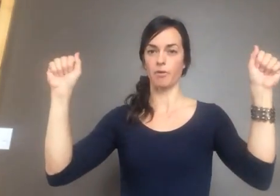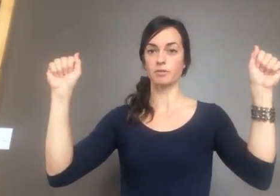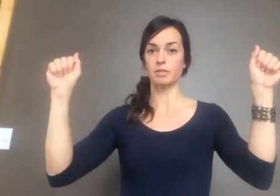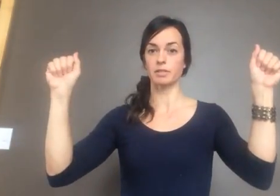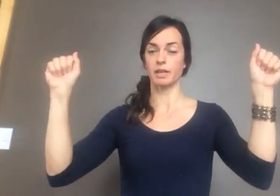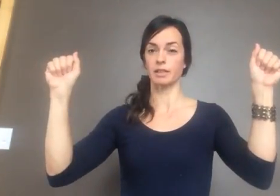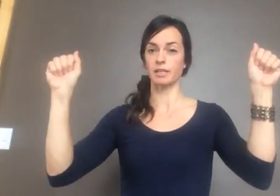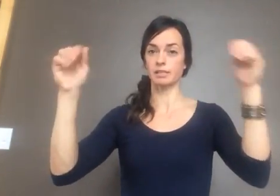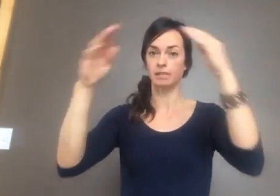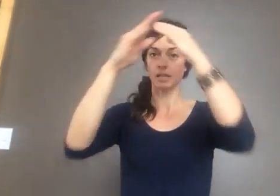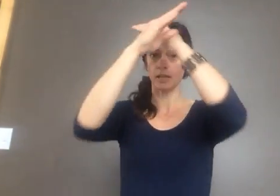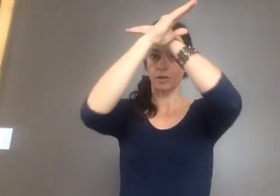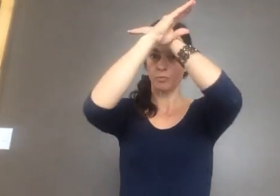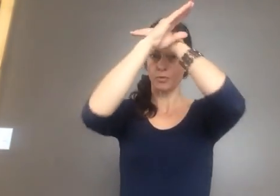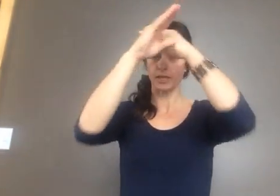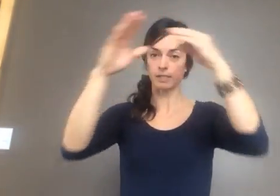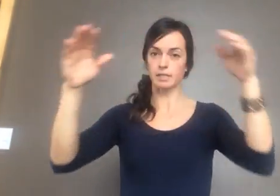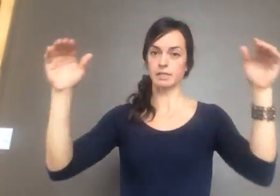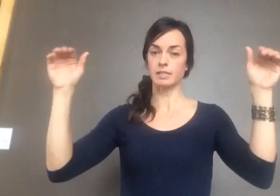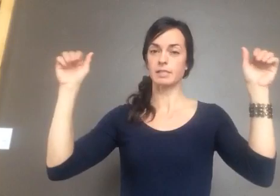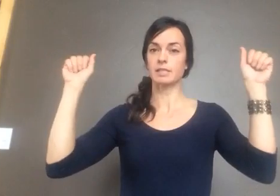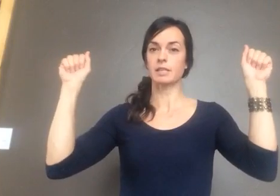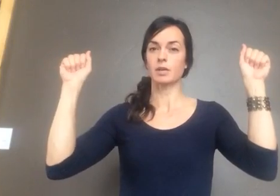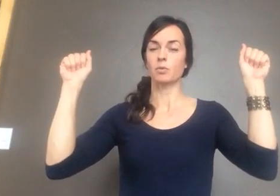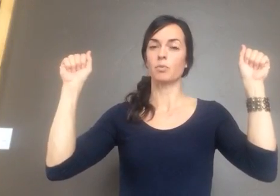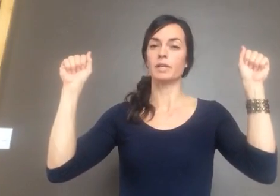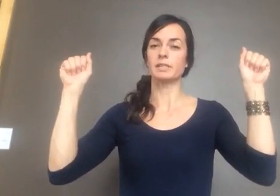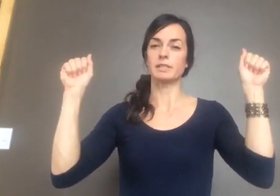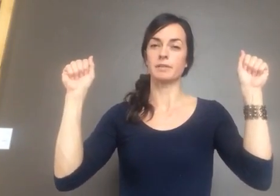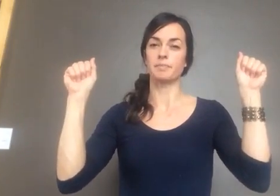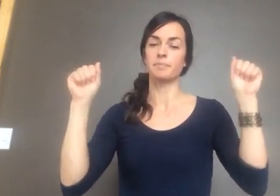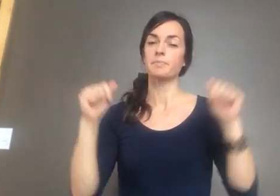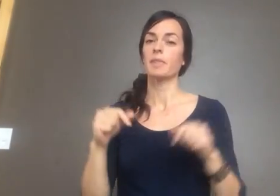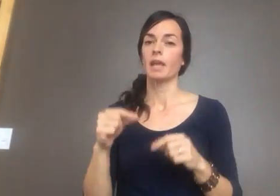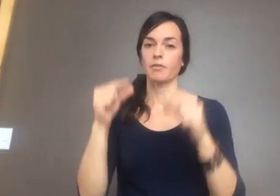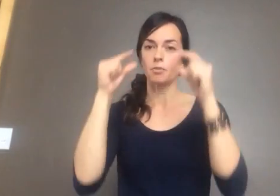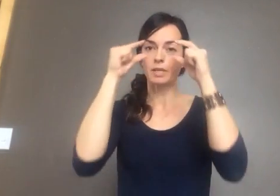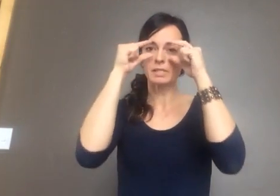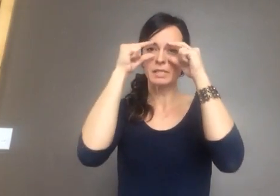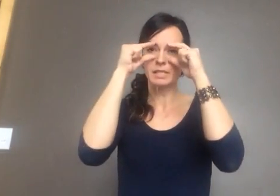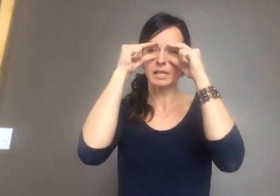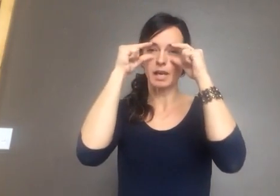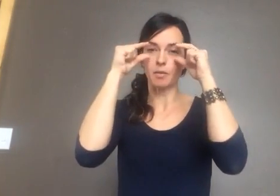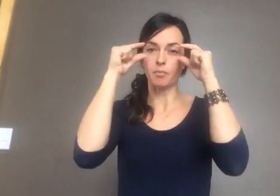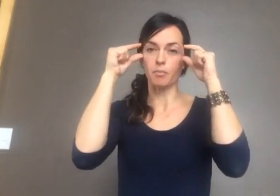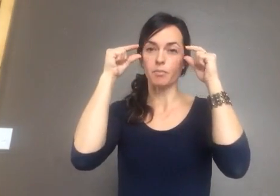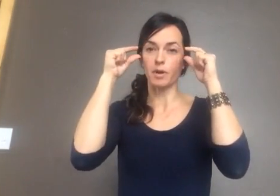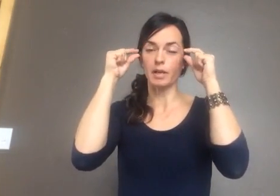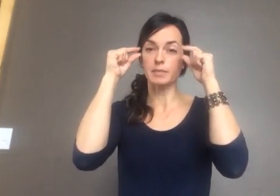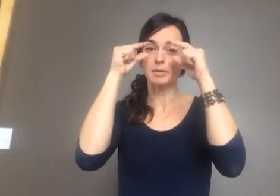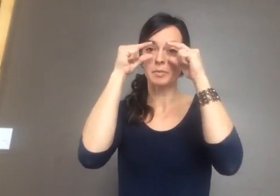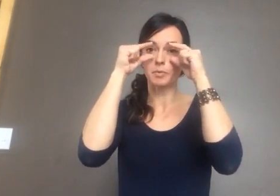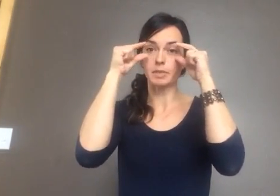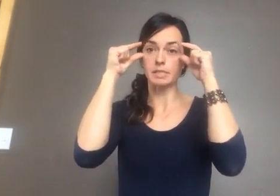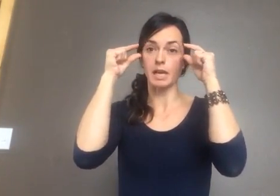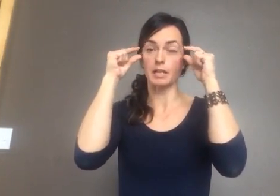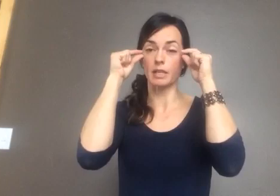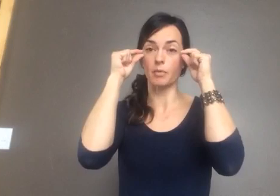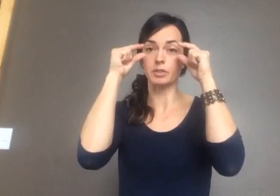out like this. President Wilson. And for Wilson, sometimes people will sign, they will